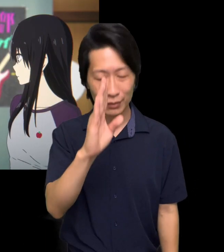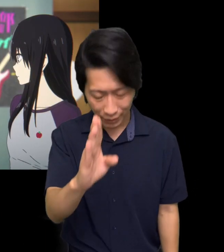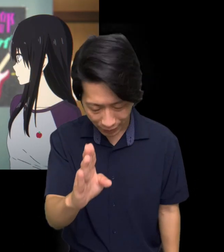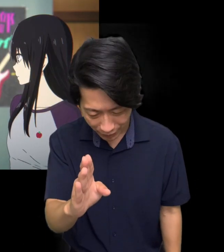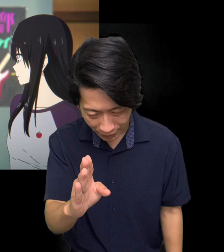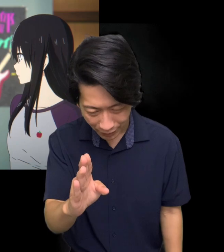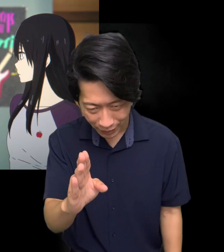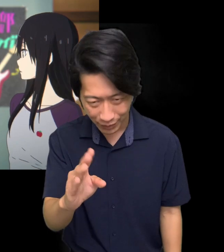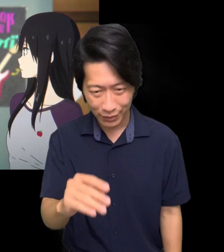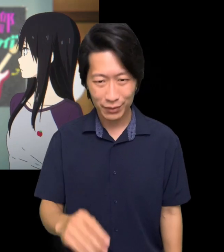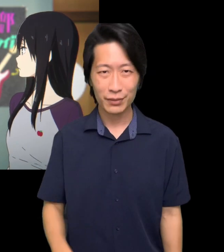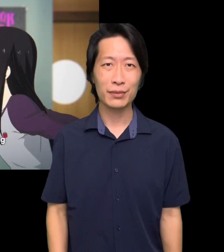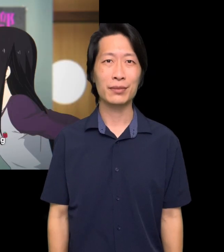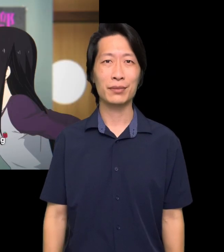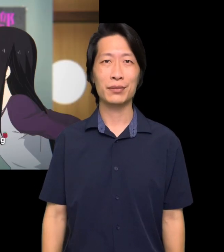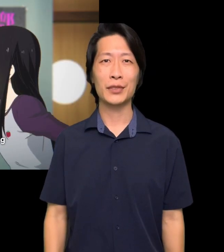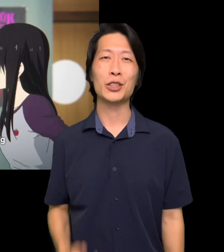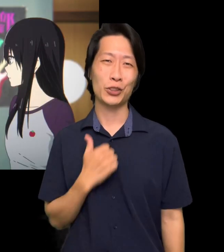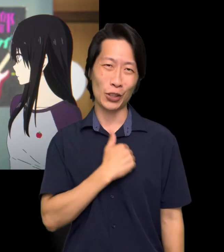Sumimasen.